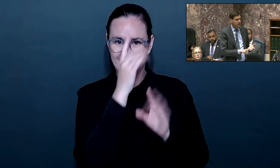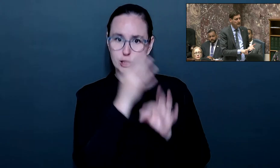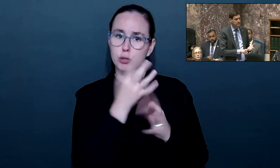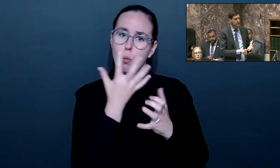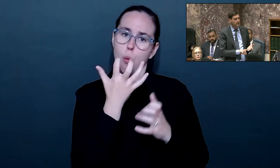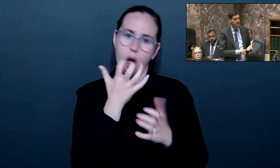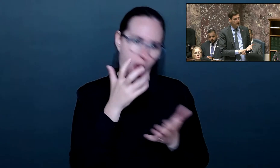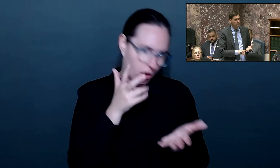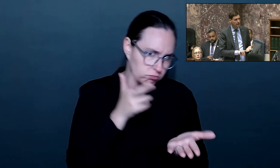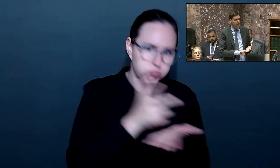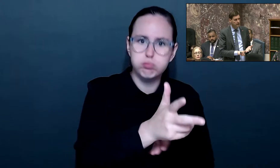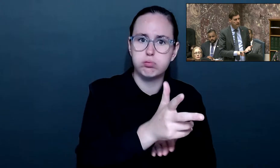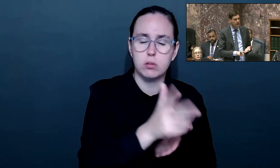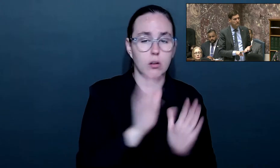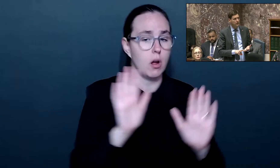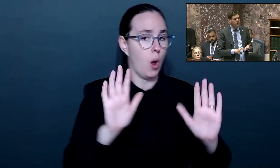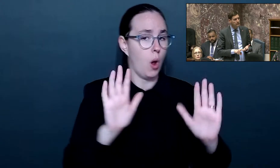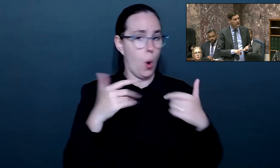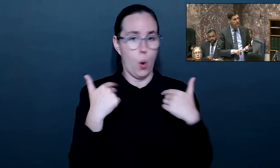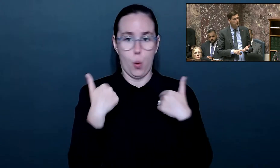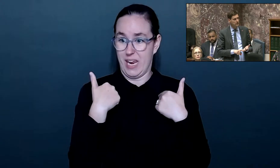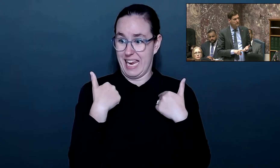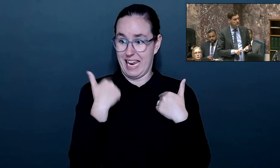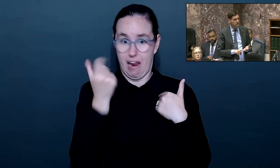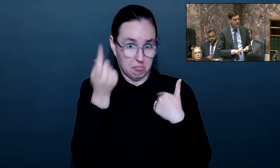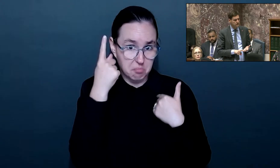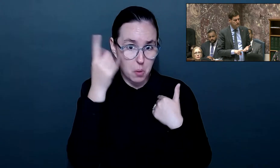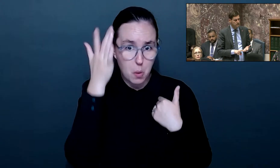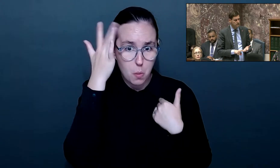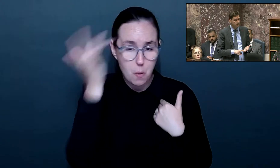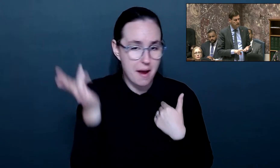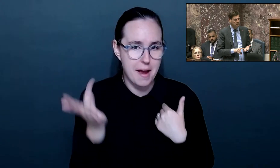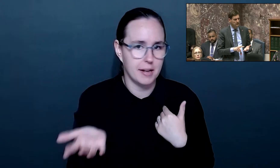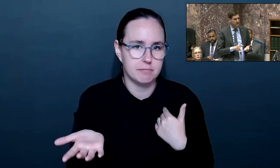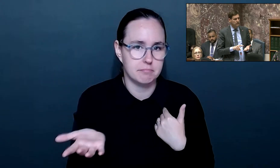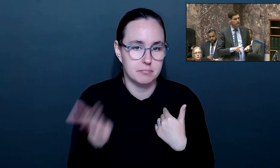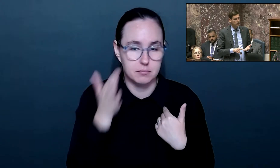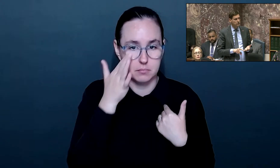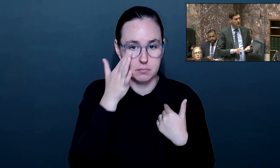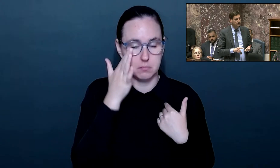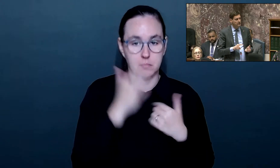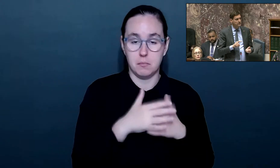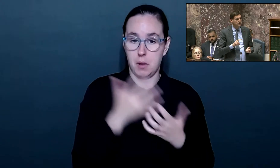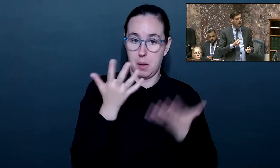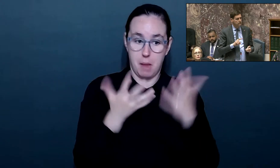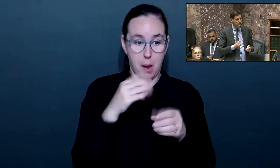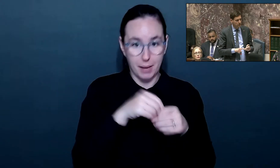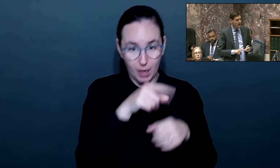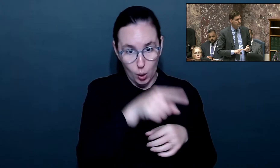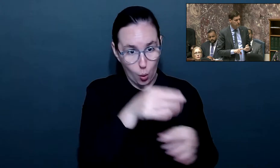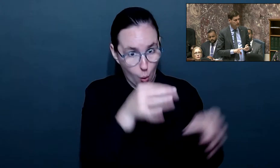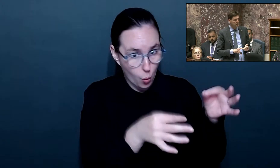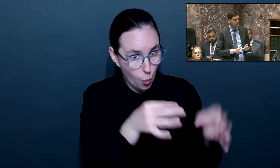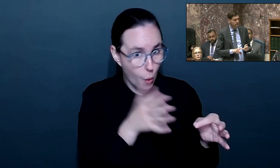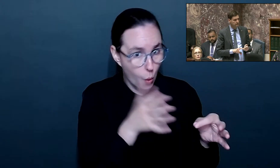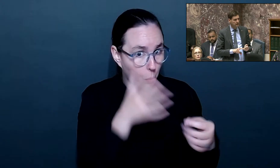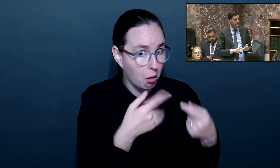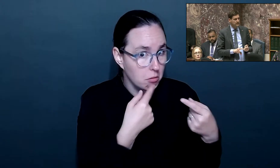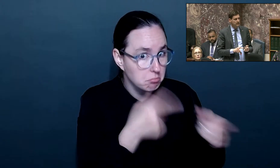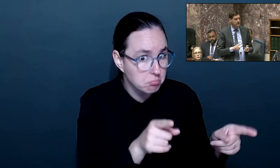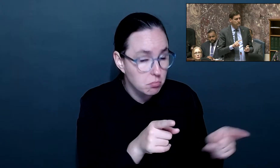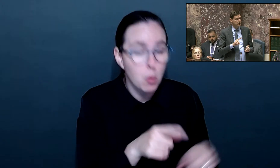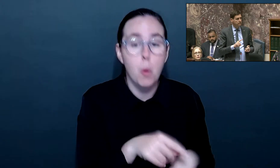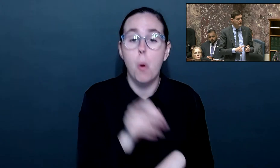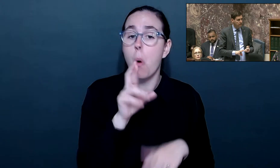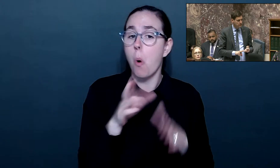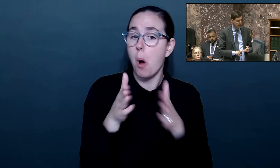ultimately perhaps at a public inquiry. But we will get British Columbians those answers. Vancouver Coastal Health tells us he was under active treatment. They